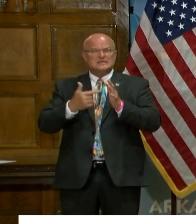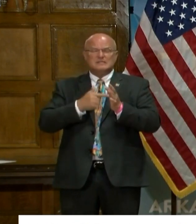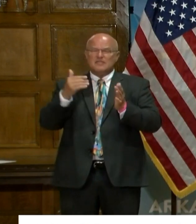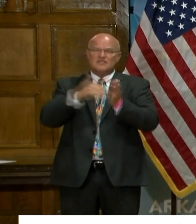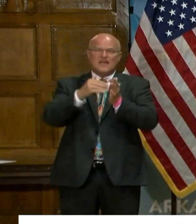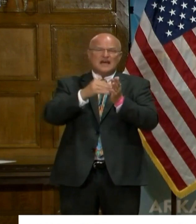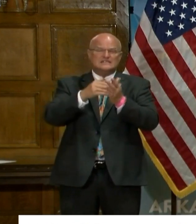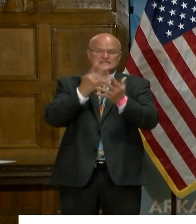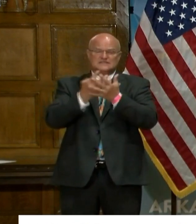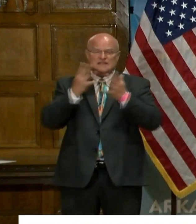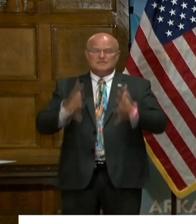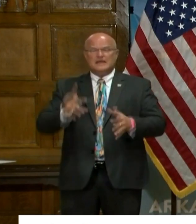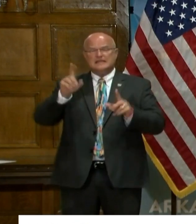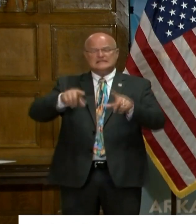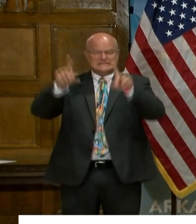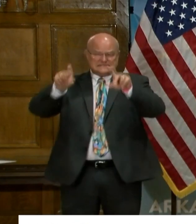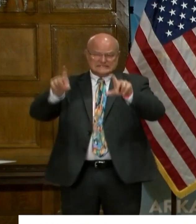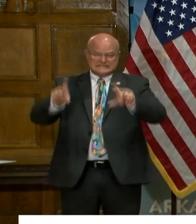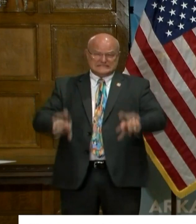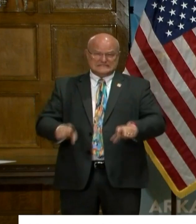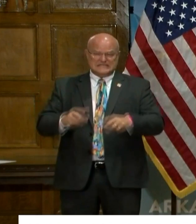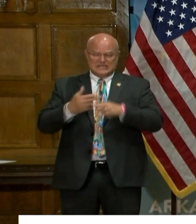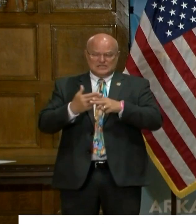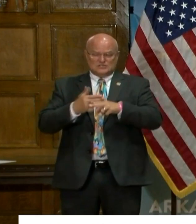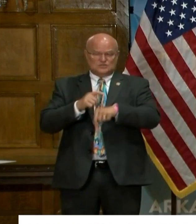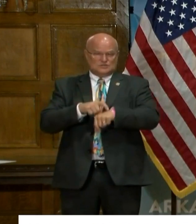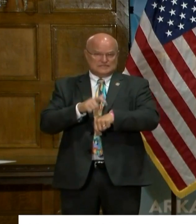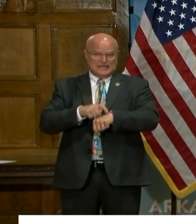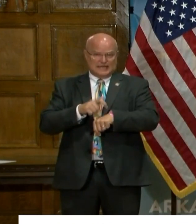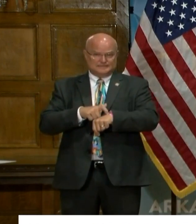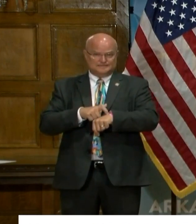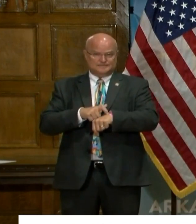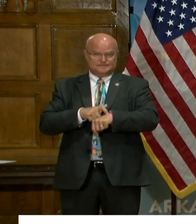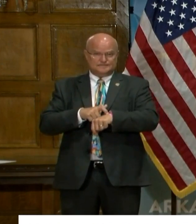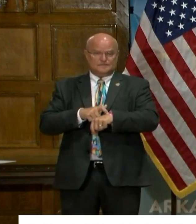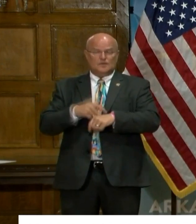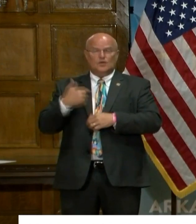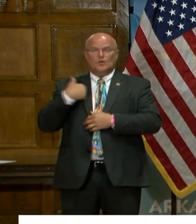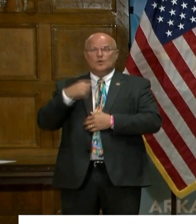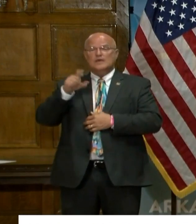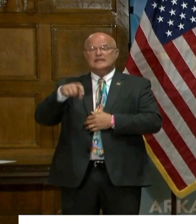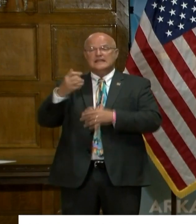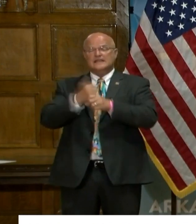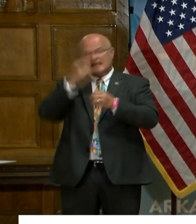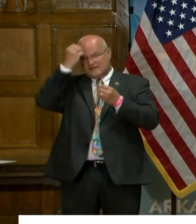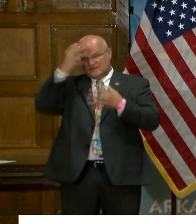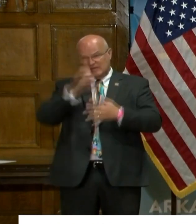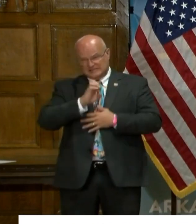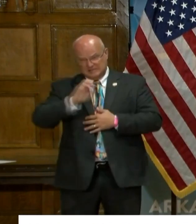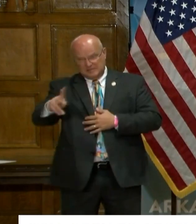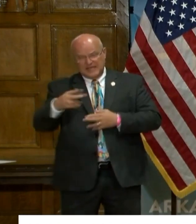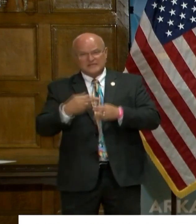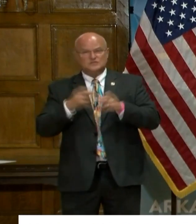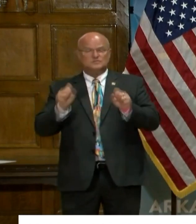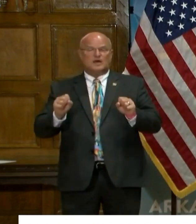cases thousands of inmates that need to be tested in a short period of time. We need to get that information back as soon as possible in